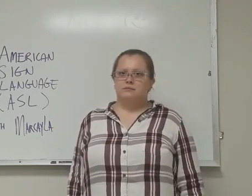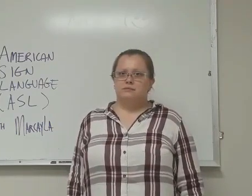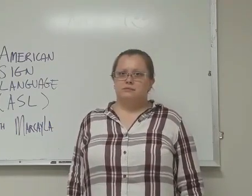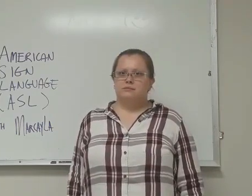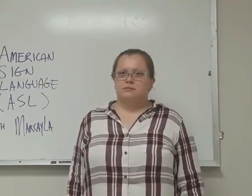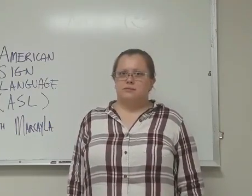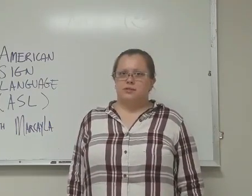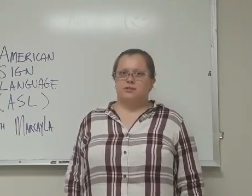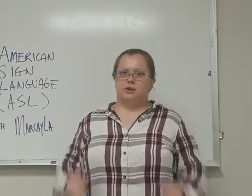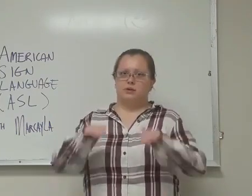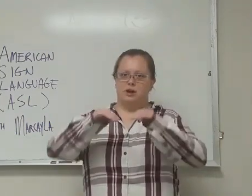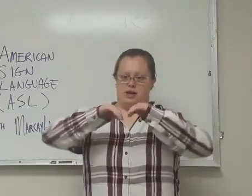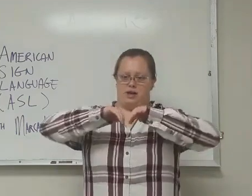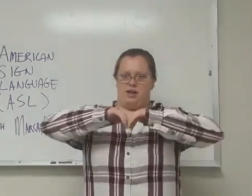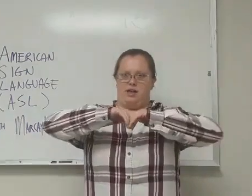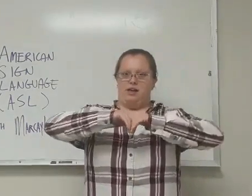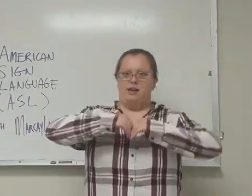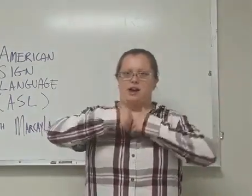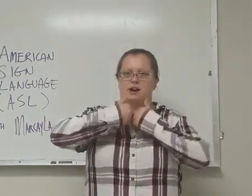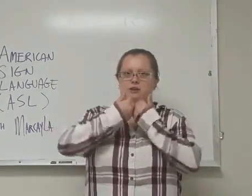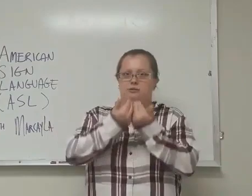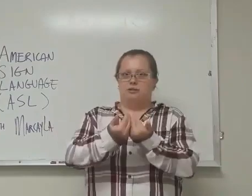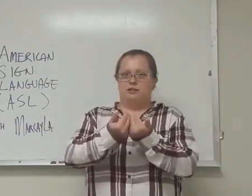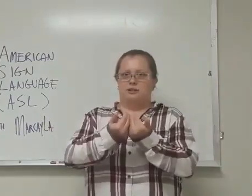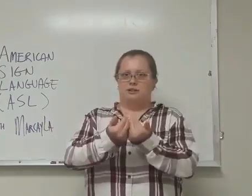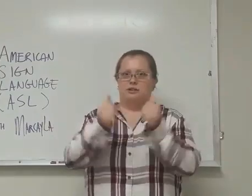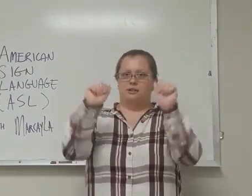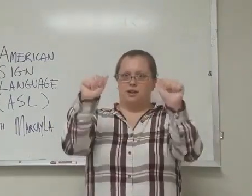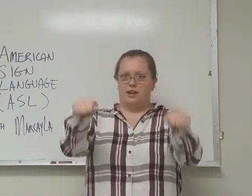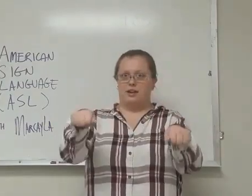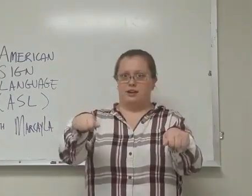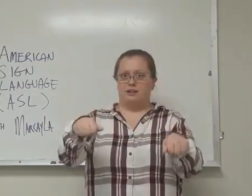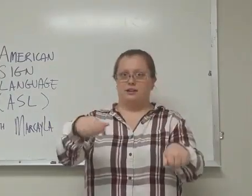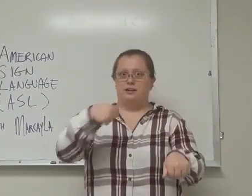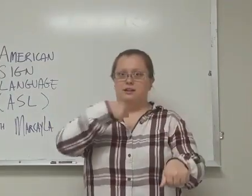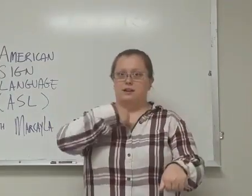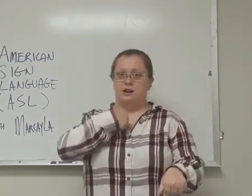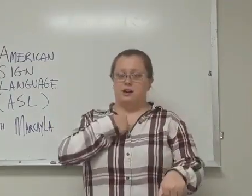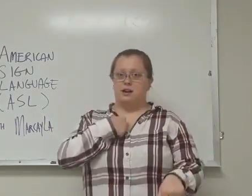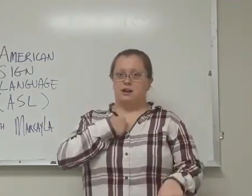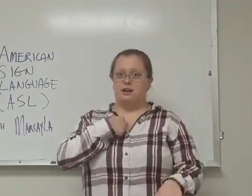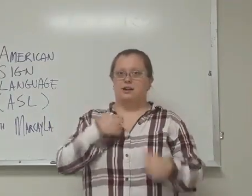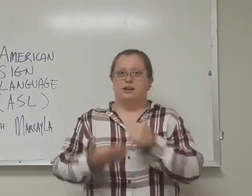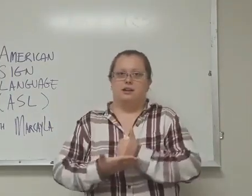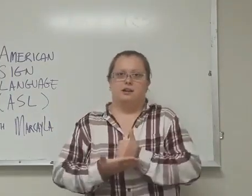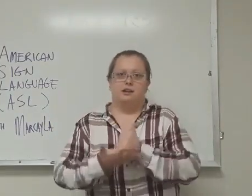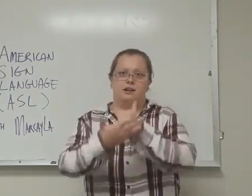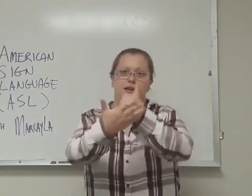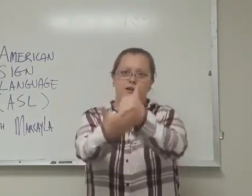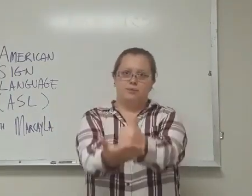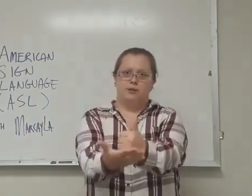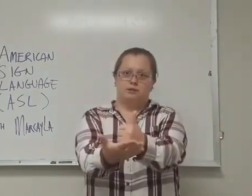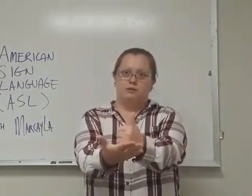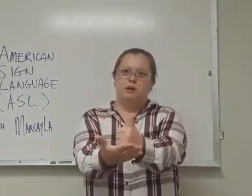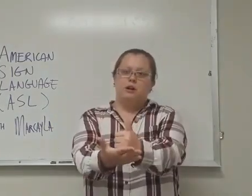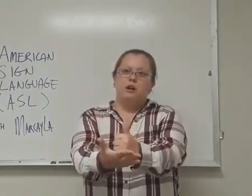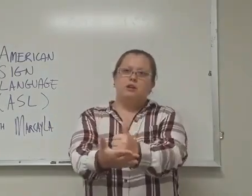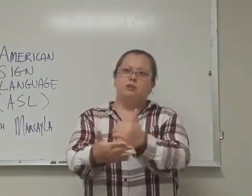you? So, how can I help you? Okay. You